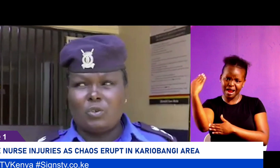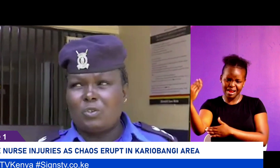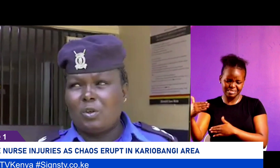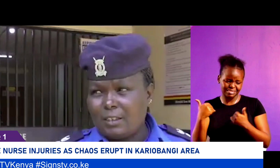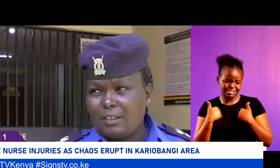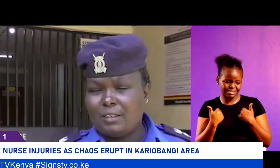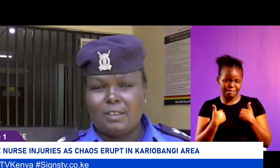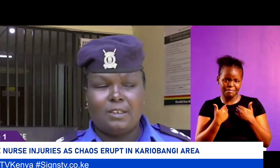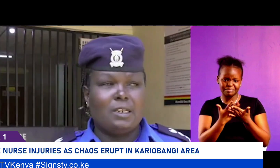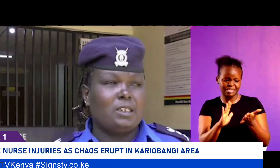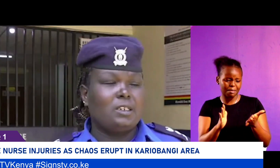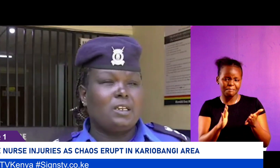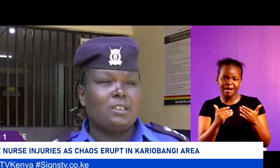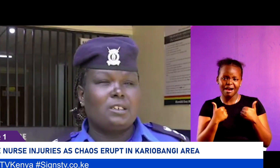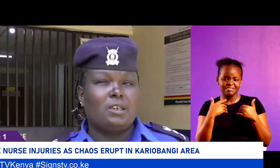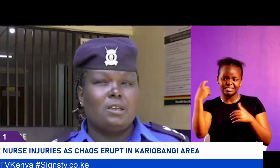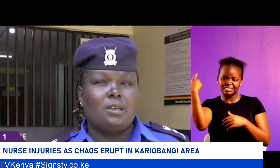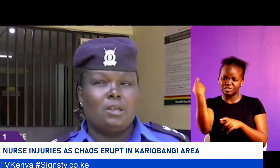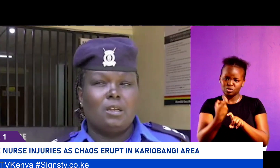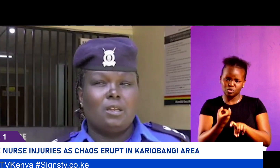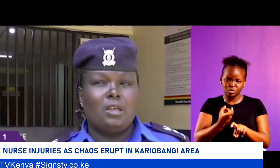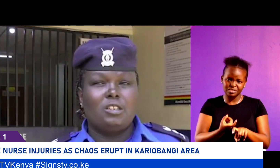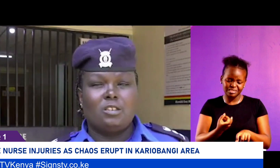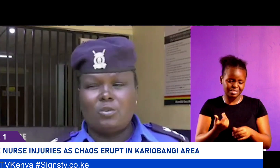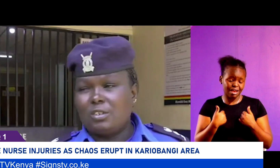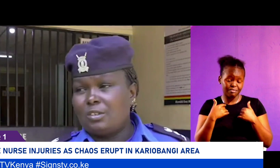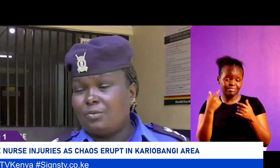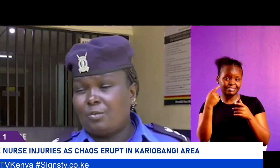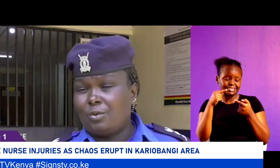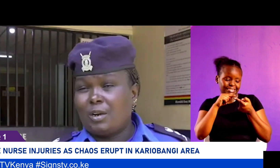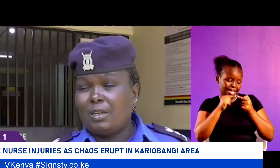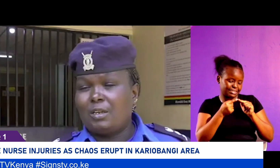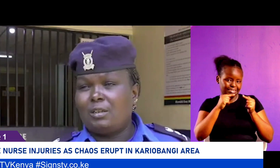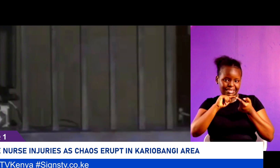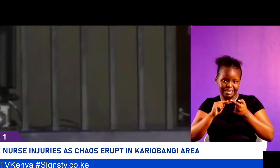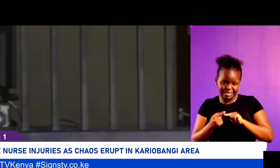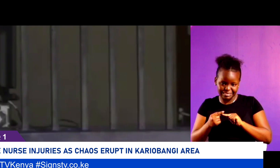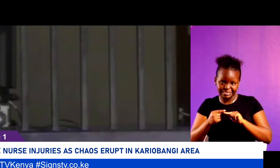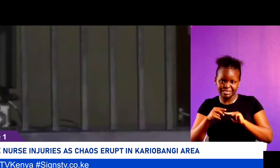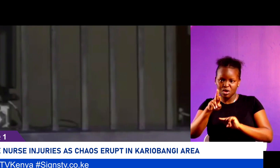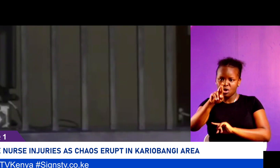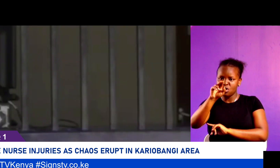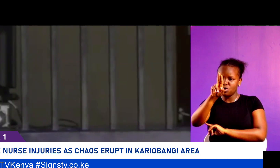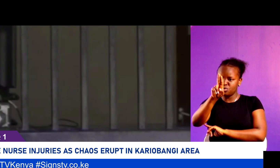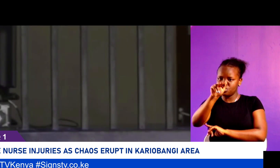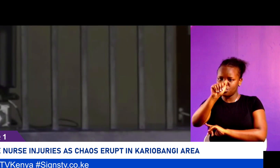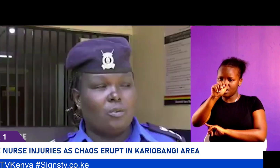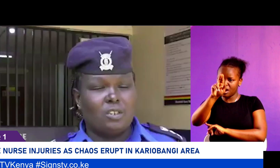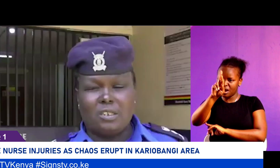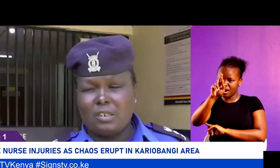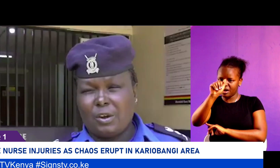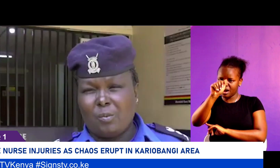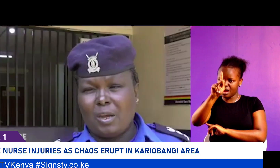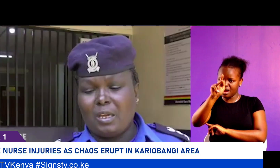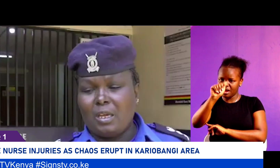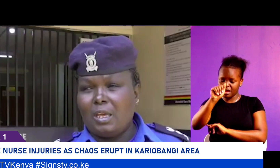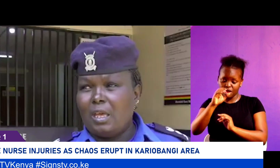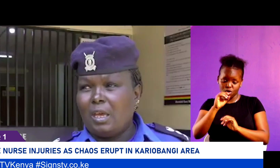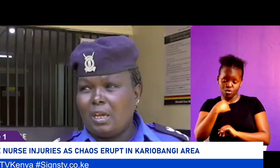stones. Sustained injuries. That is OCS from Ruaraka, who were supporting, and OCS Kariobangi, and